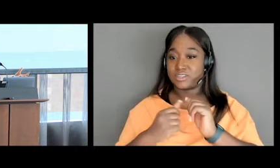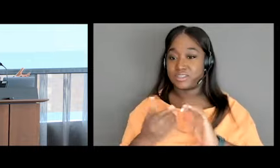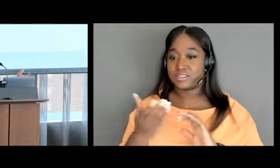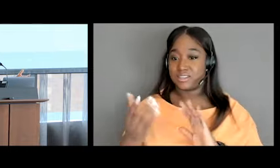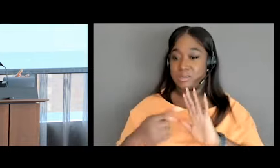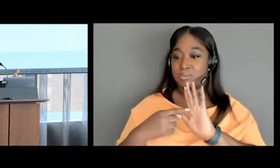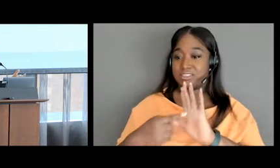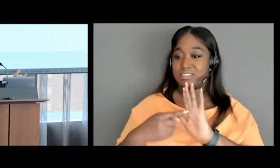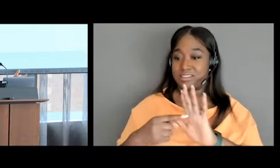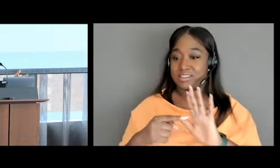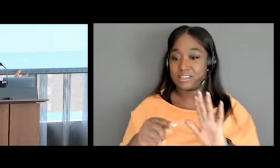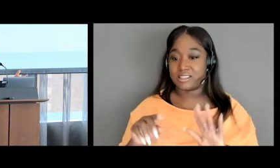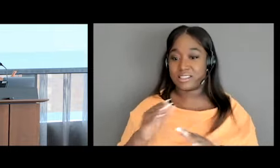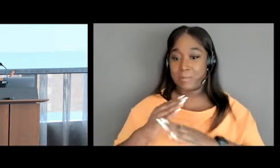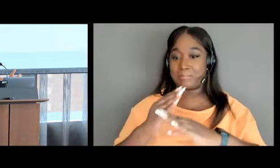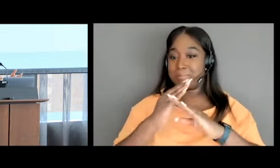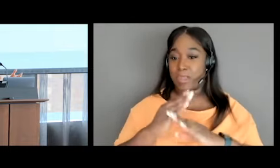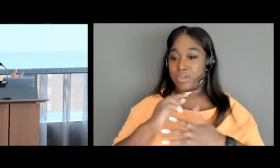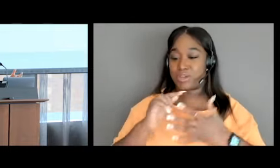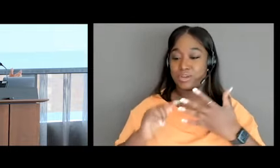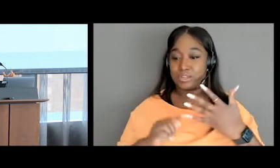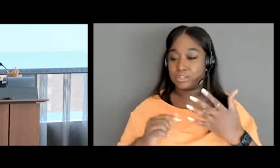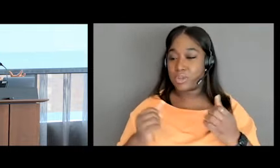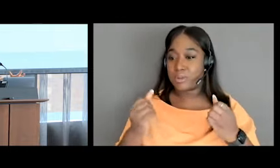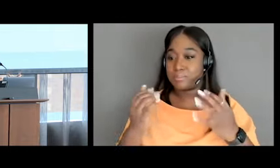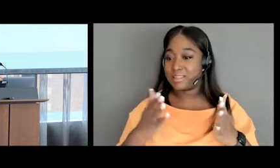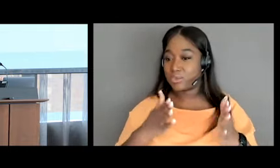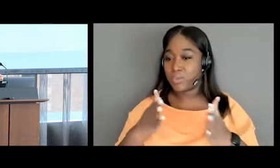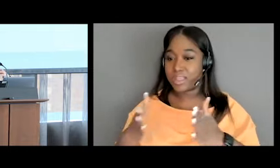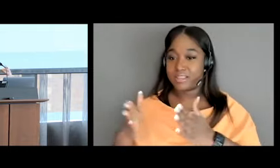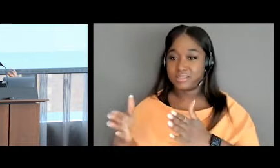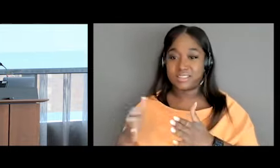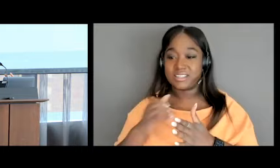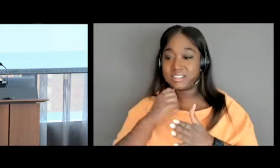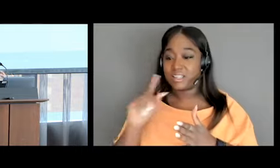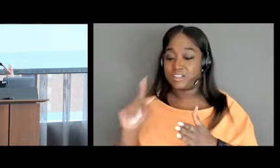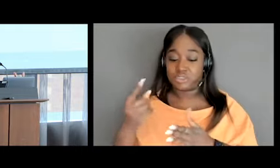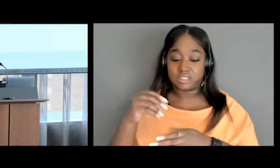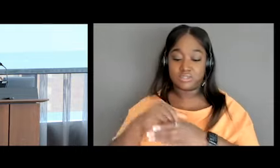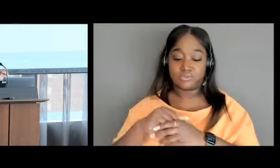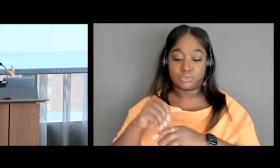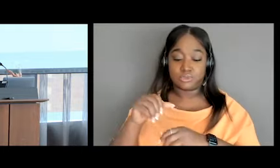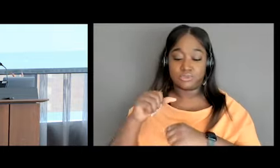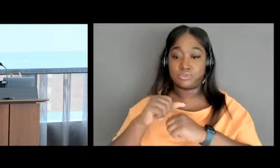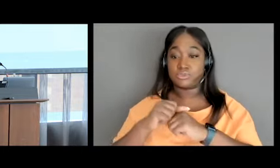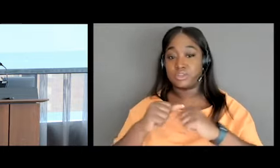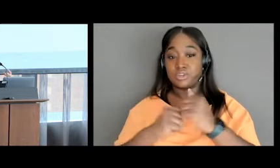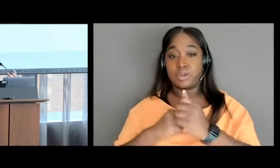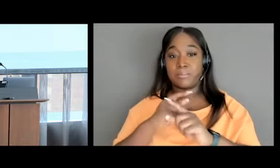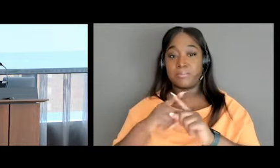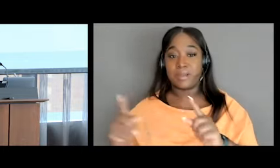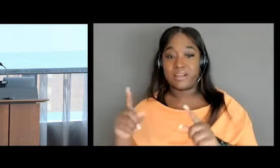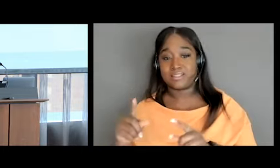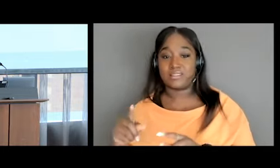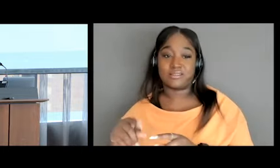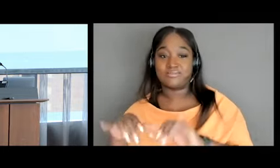it is in many ways, sort of, it's not just the infrastructure, it's the institutional infrastructure that you're saying is creating